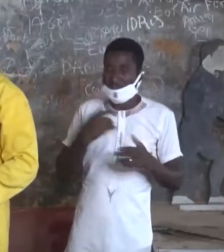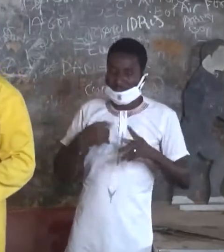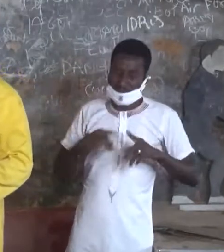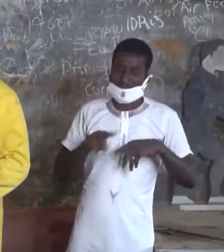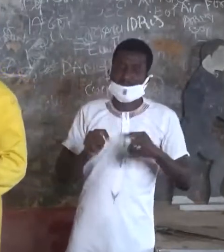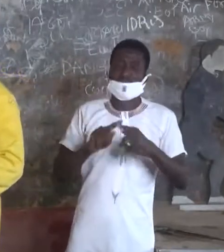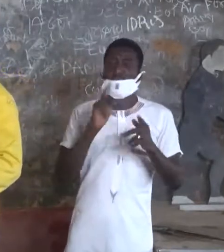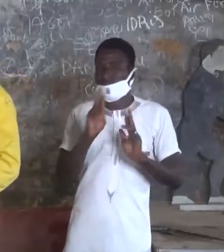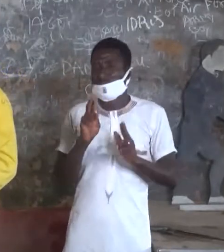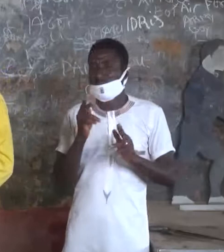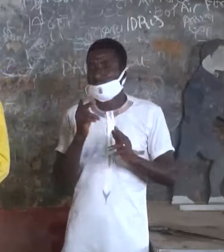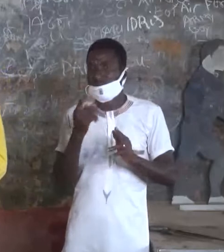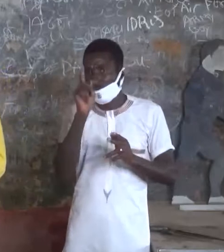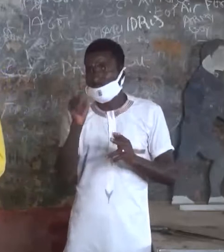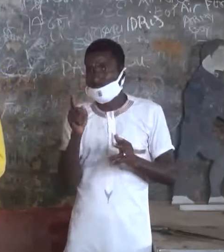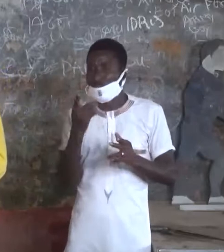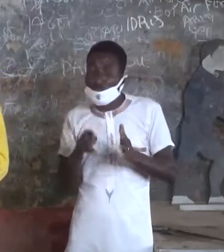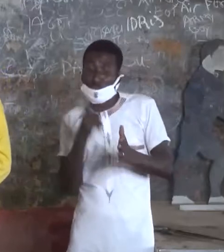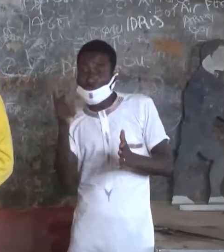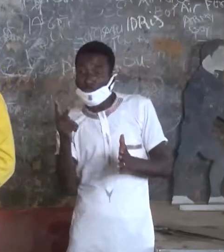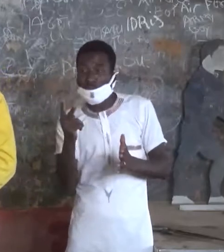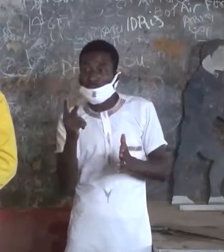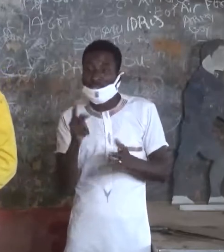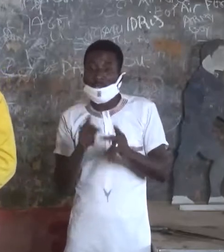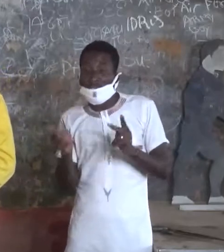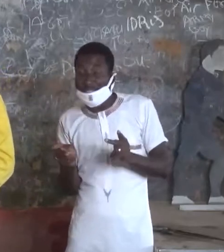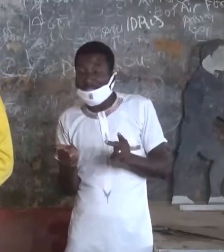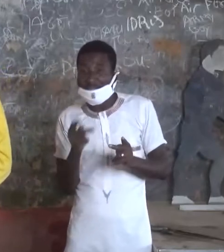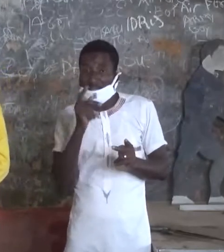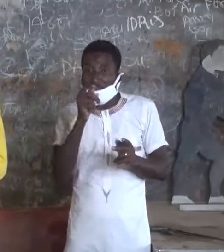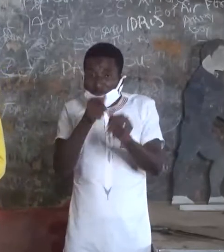question on the blackboard. The second piece, which